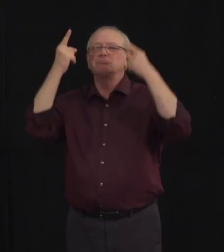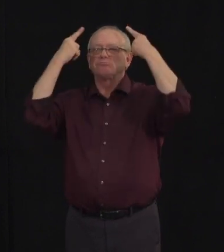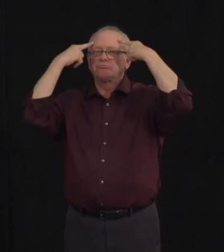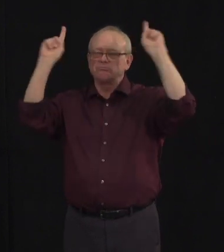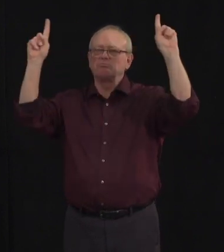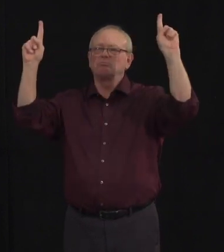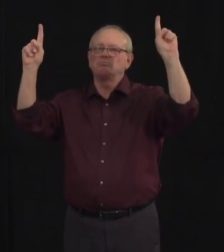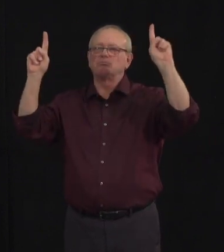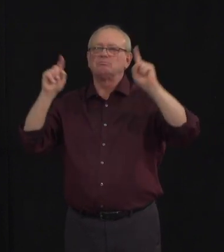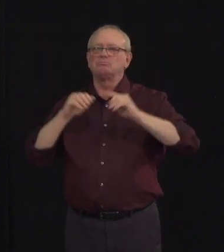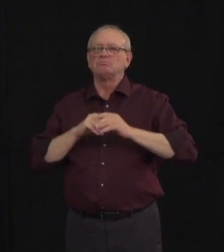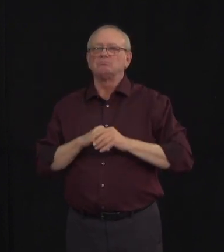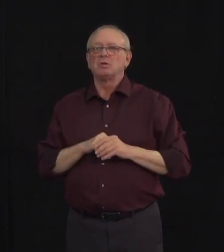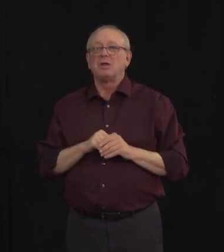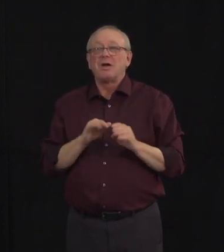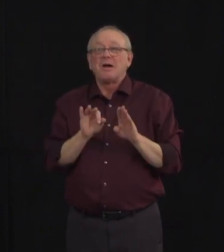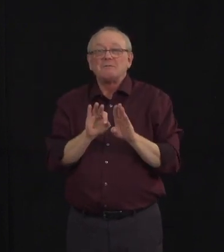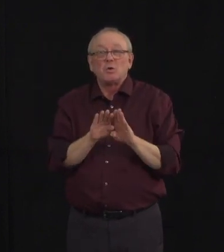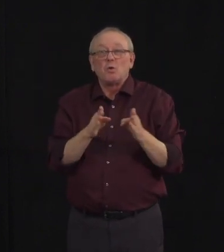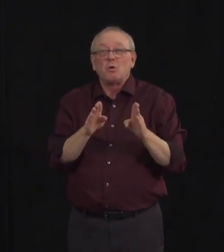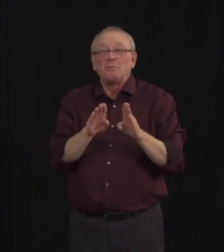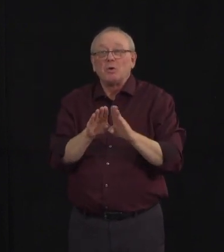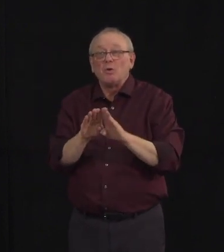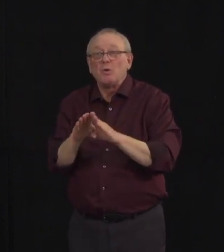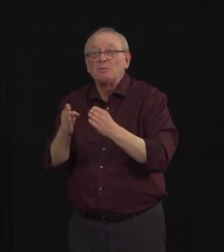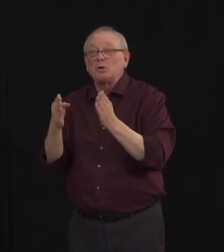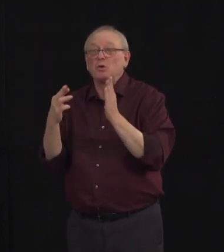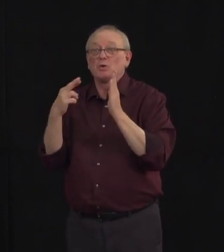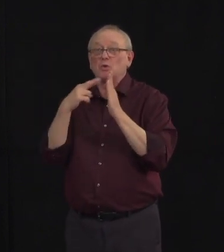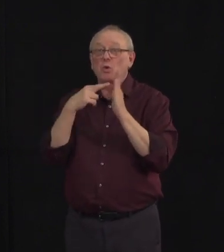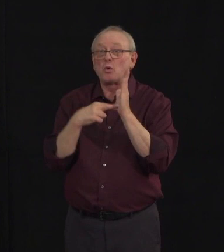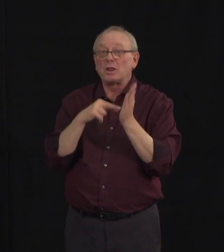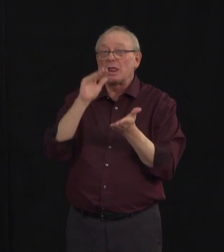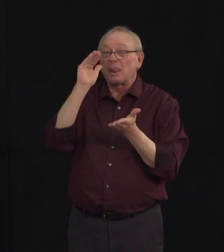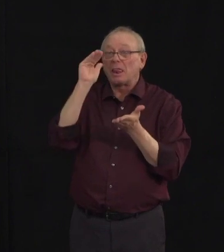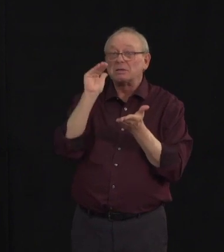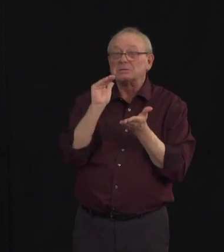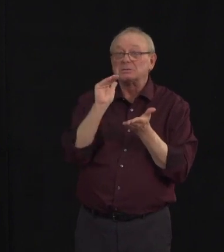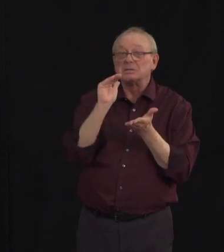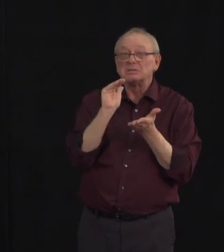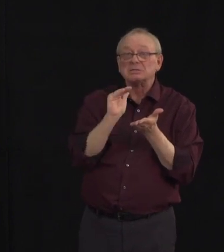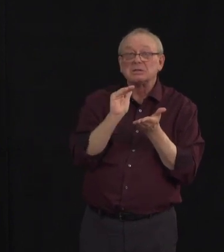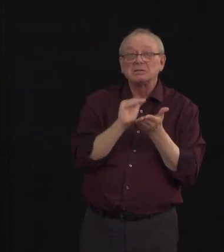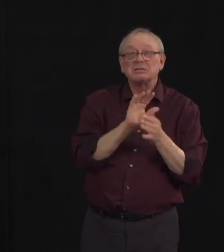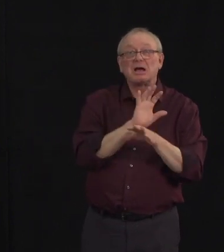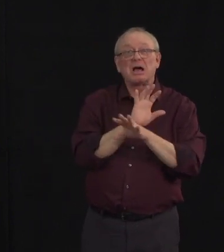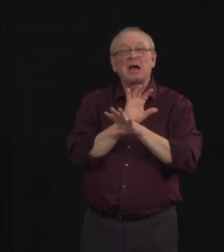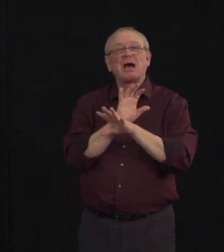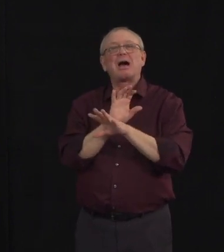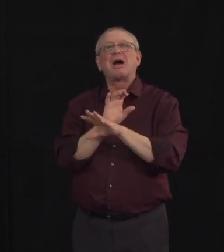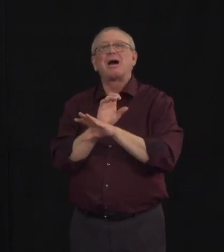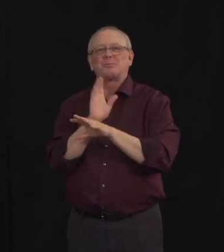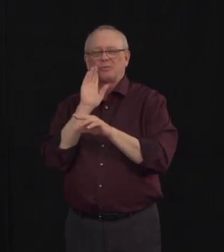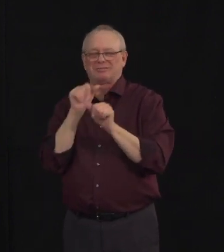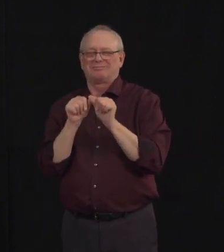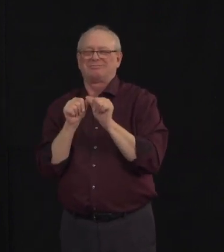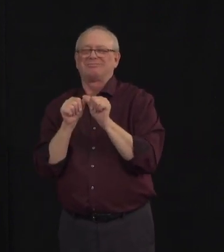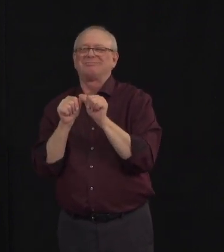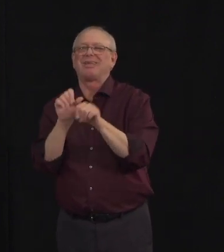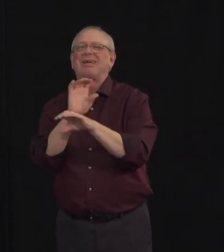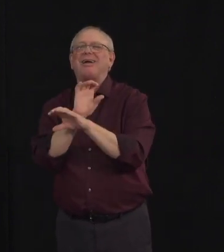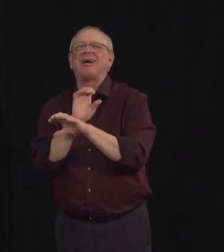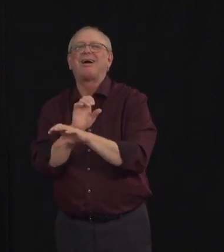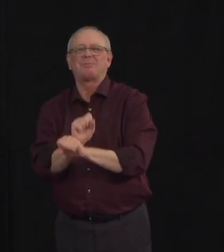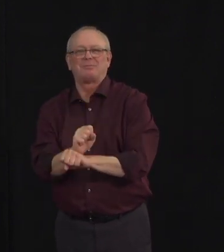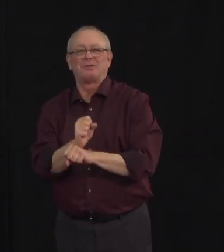with each other even if we are apart, of staying home when sick, of supporting one another when we are struggling, and